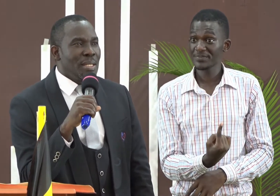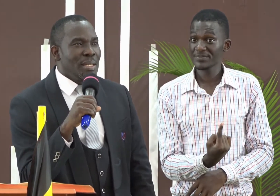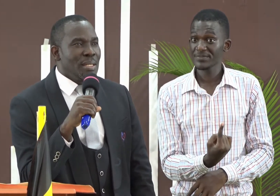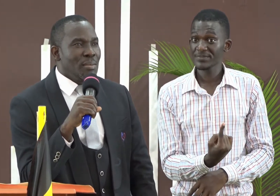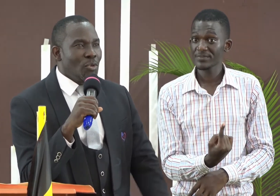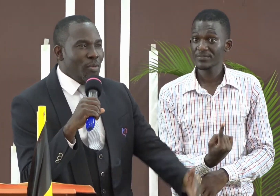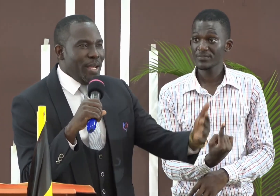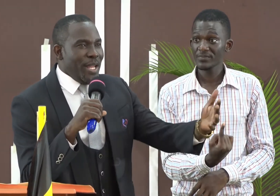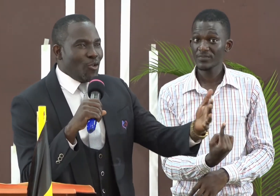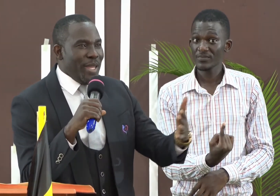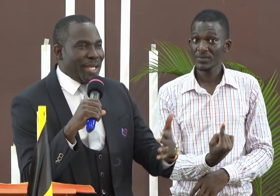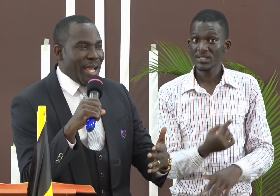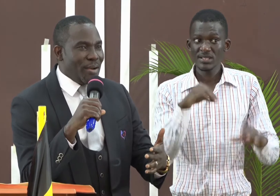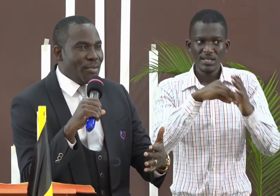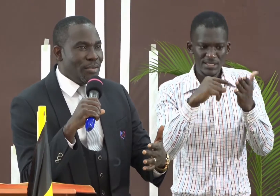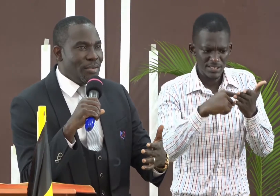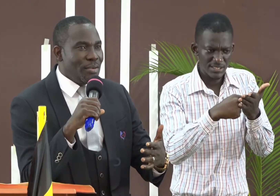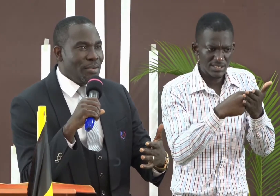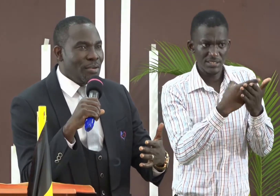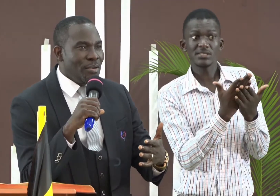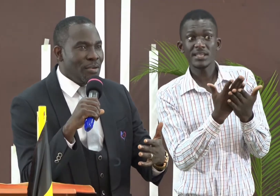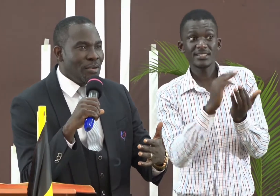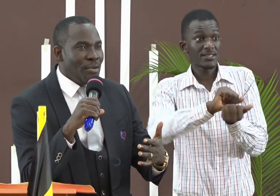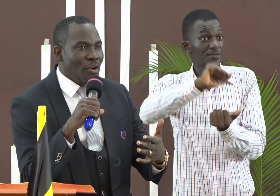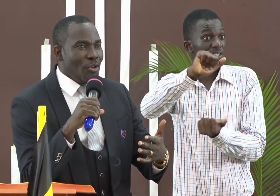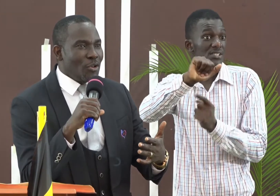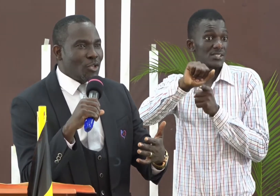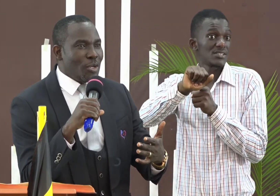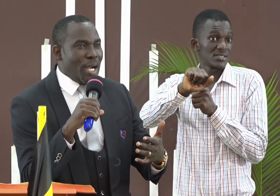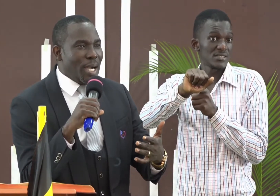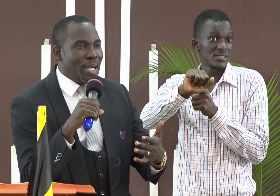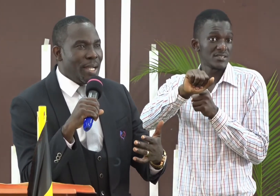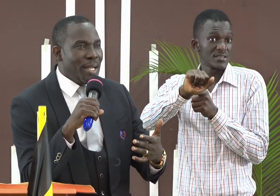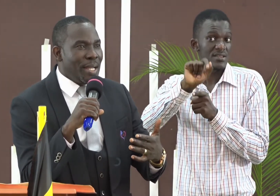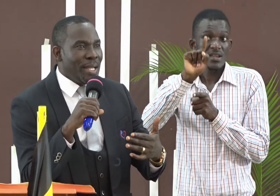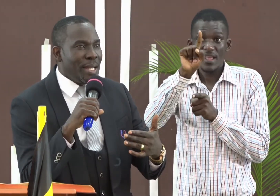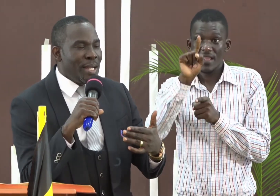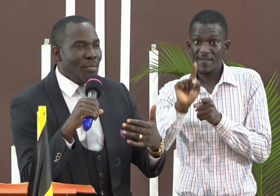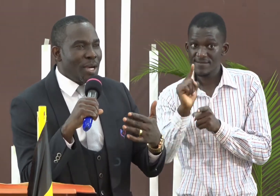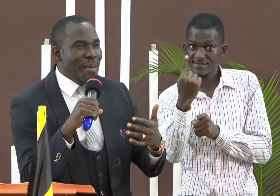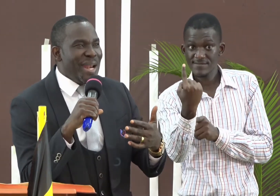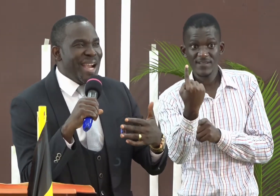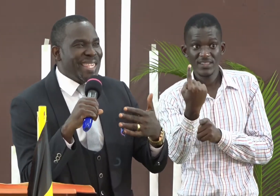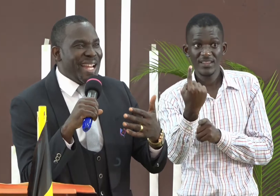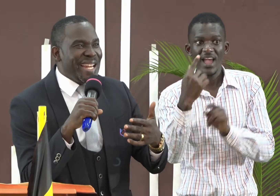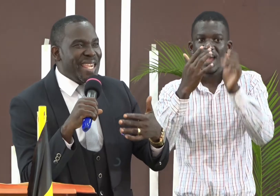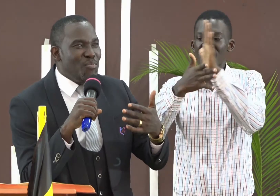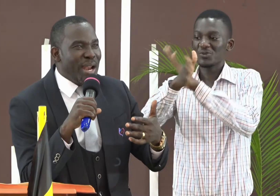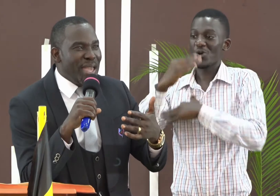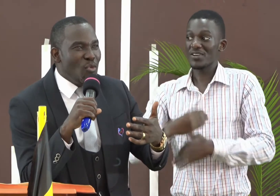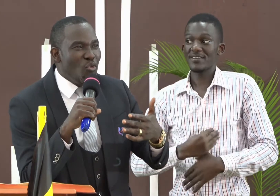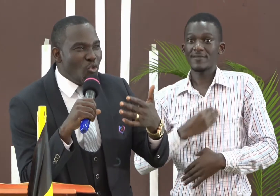him. Mu ruberebere 15. In Genesis 15. Onyo lusoka. The first verse. Mukama